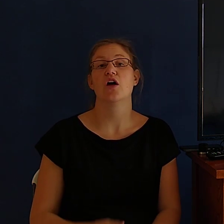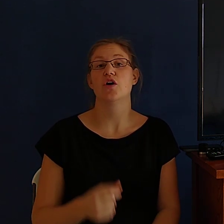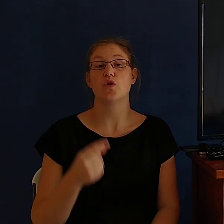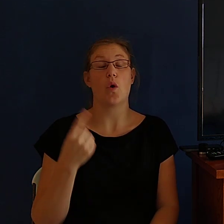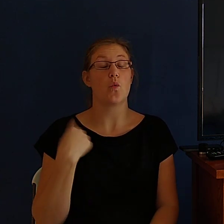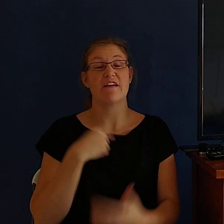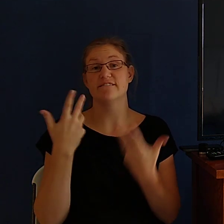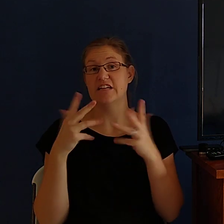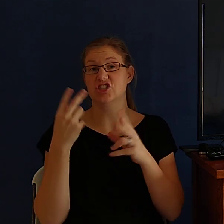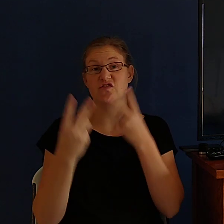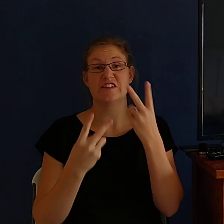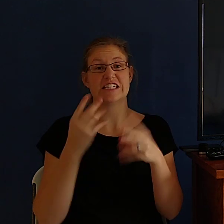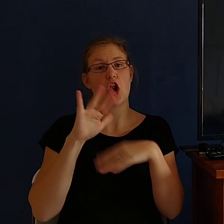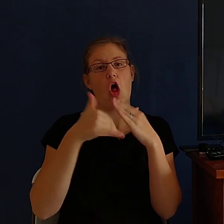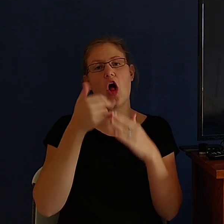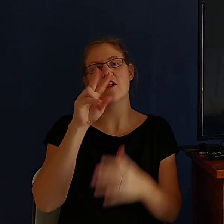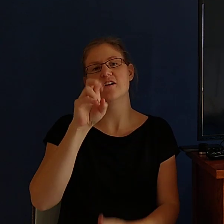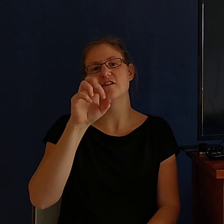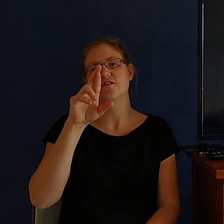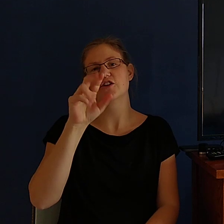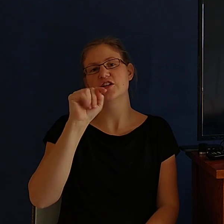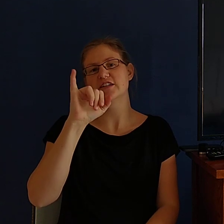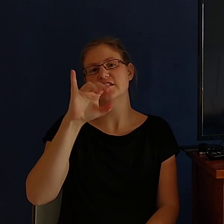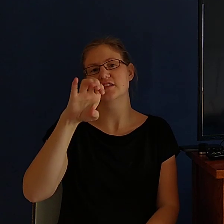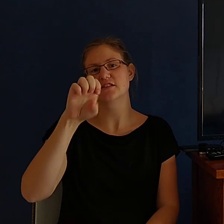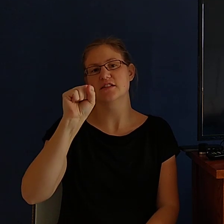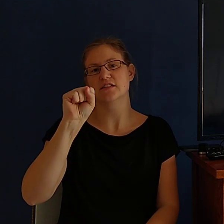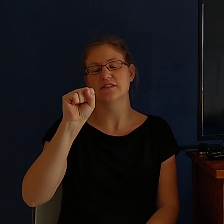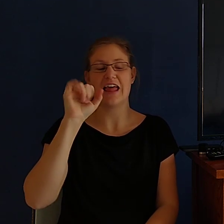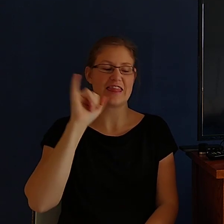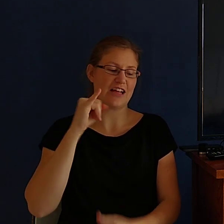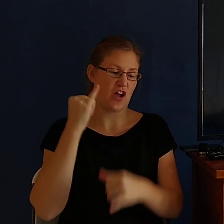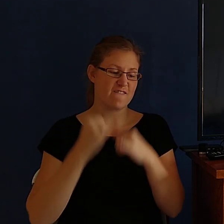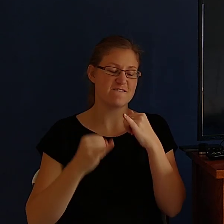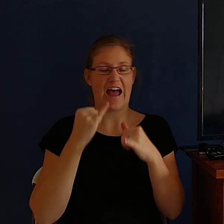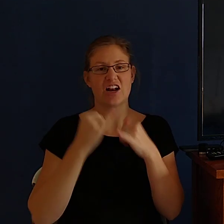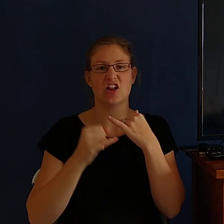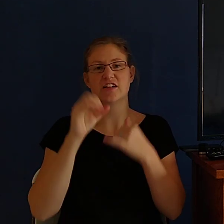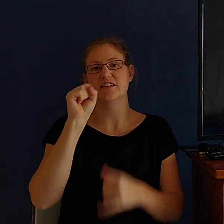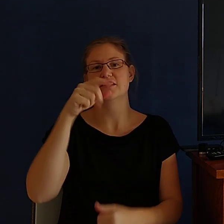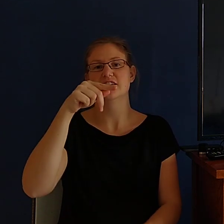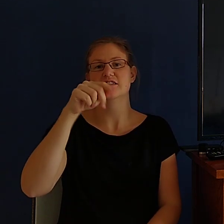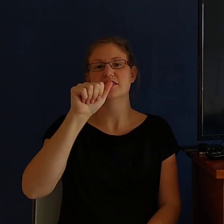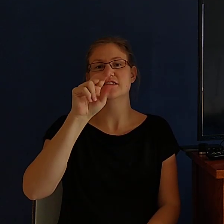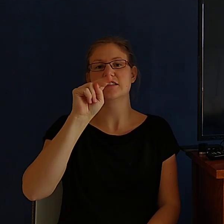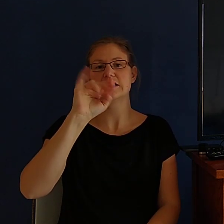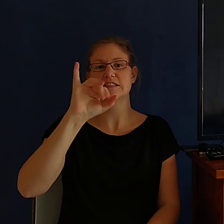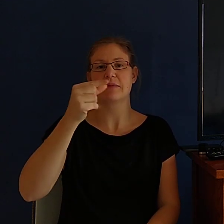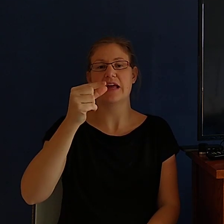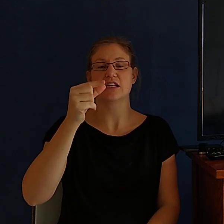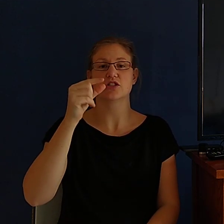the vertices. And this is our final spanning tree. And if we need to